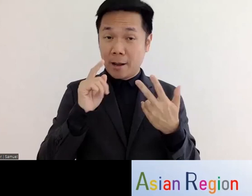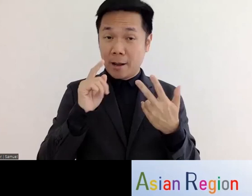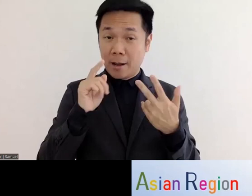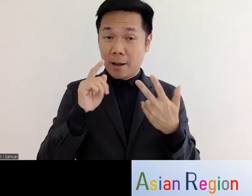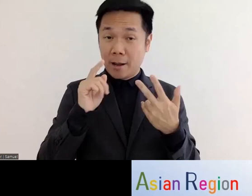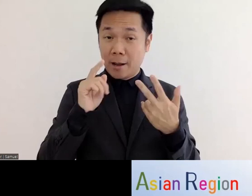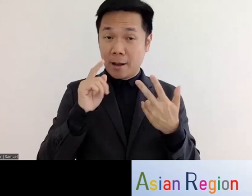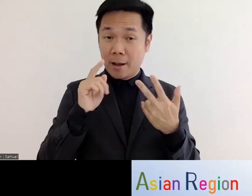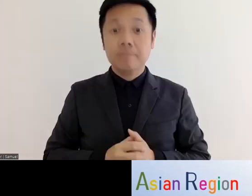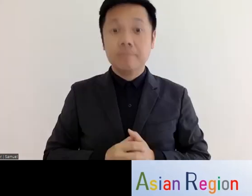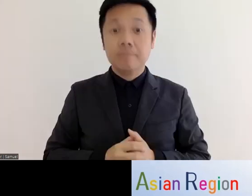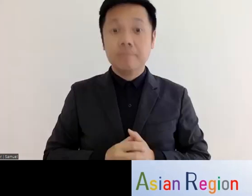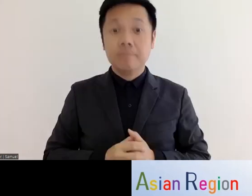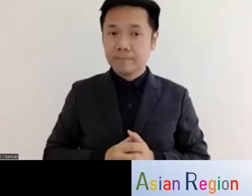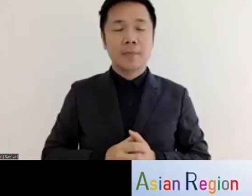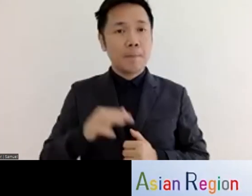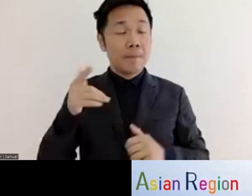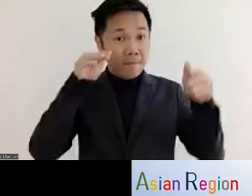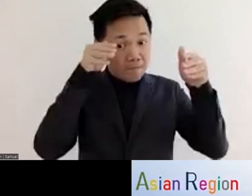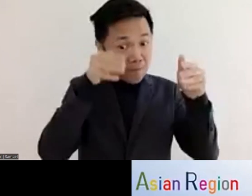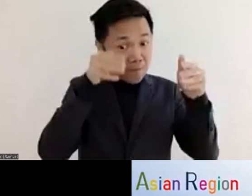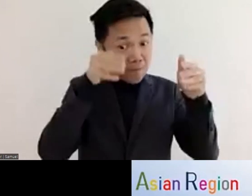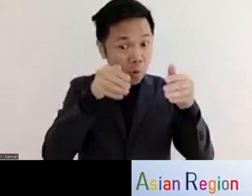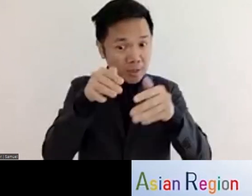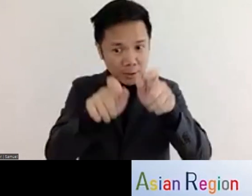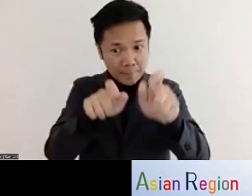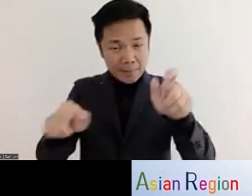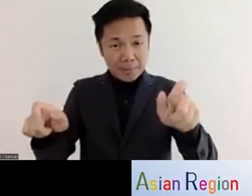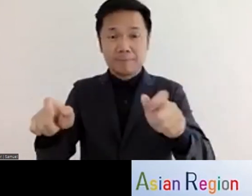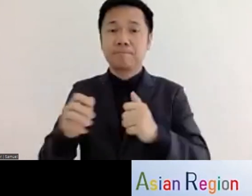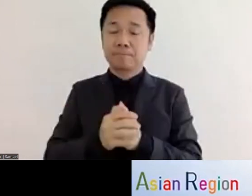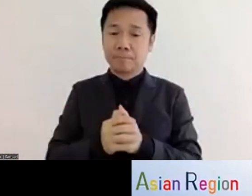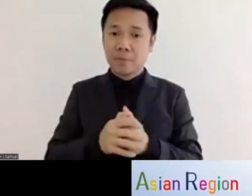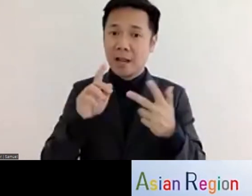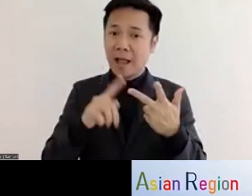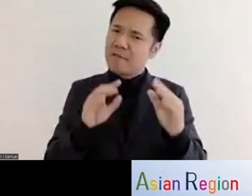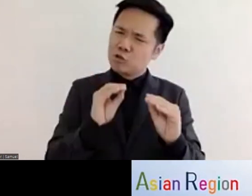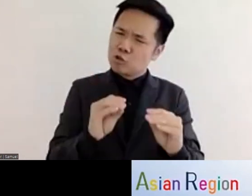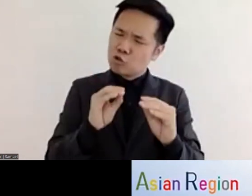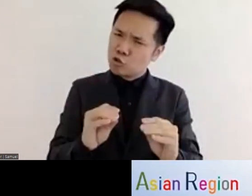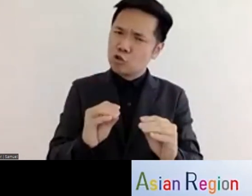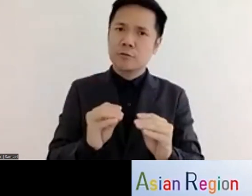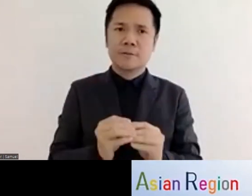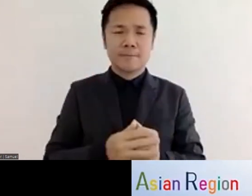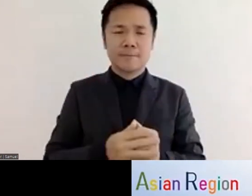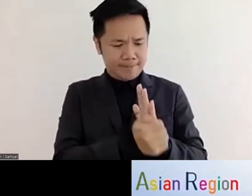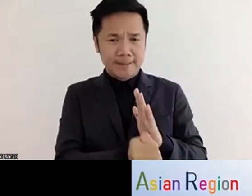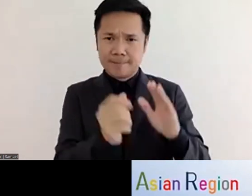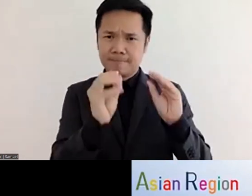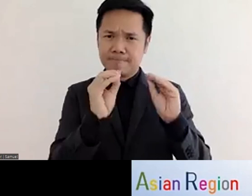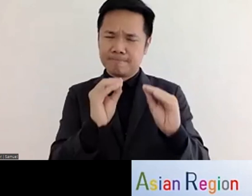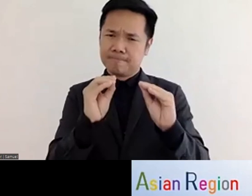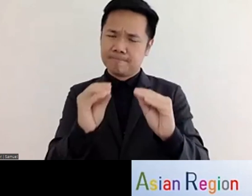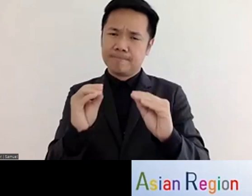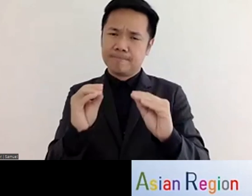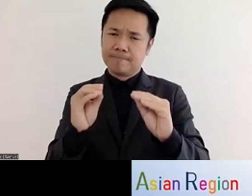adopt I think person-centered process, and to empowerment programs such as vocational training that are needed